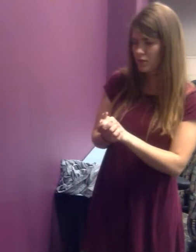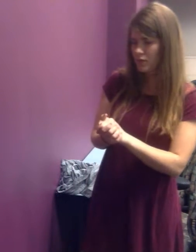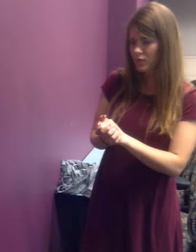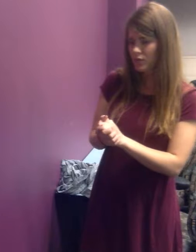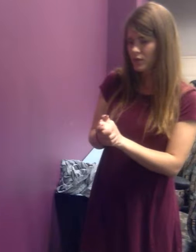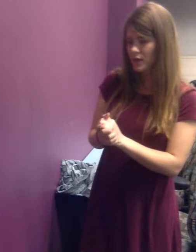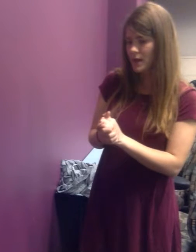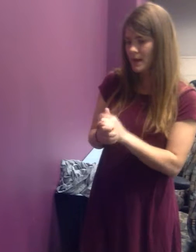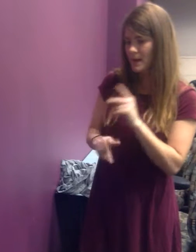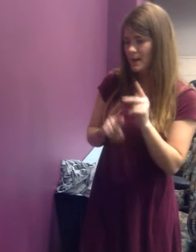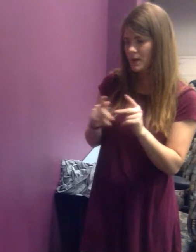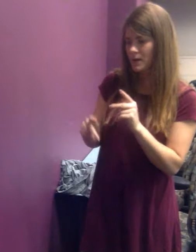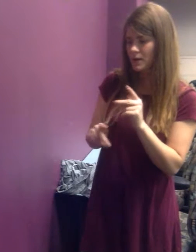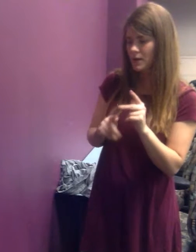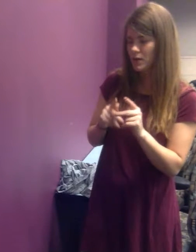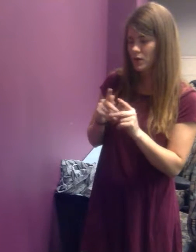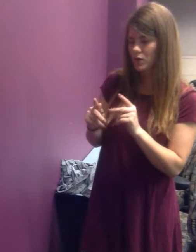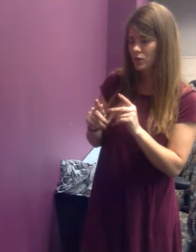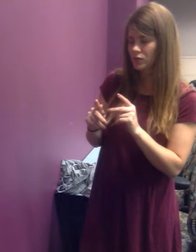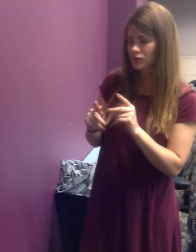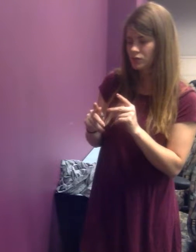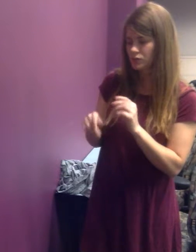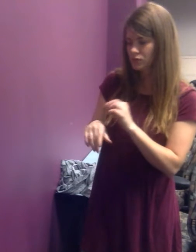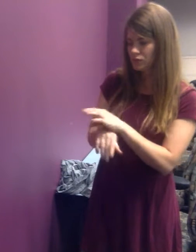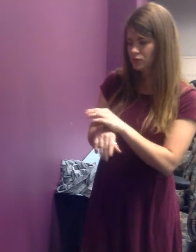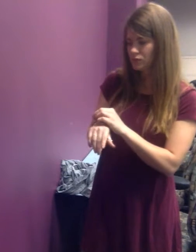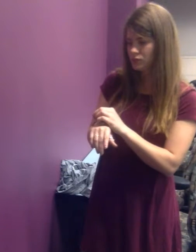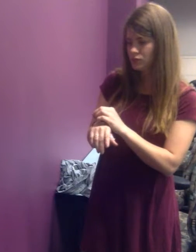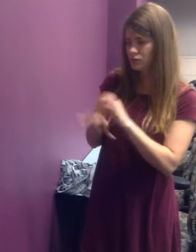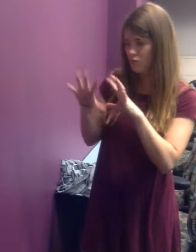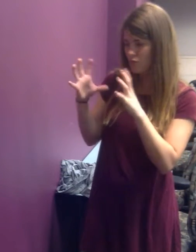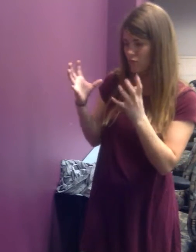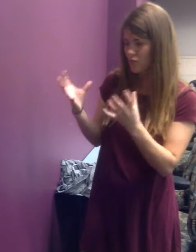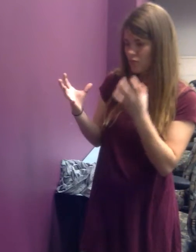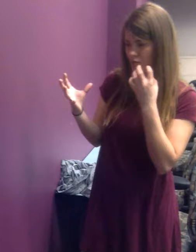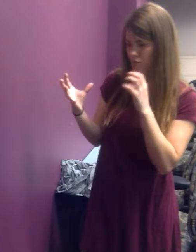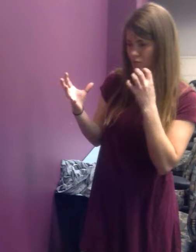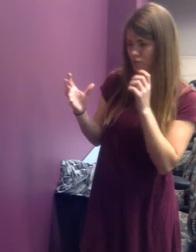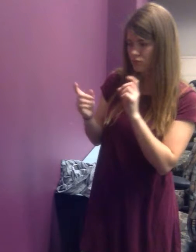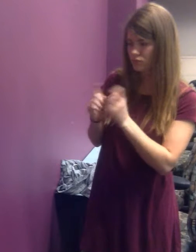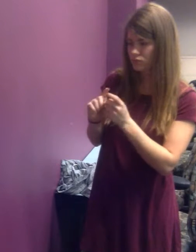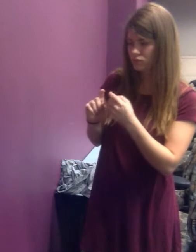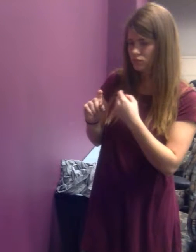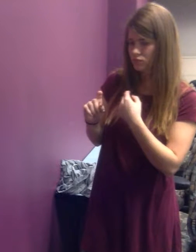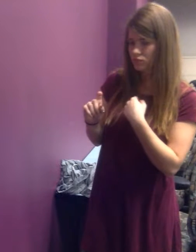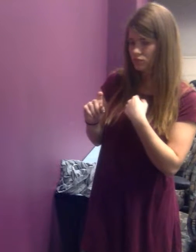There were a couple hundred, 300 people there. I mean, it was intense. There we are. He was pounding commercials and on talk radio. It became